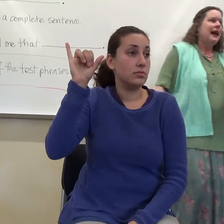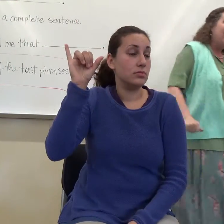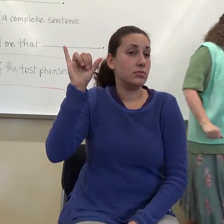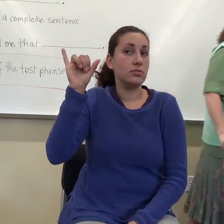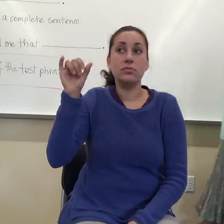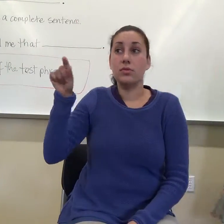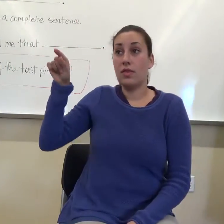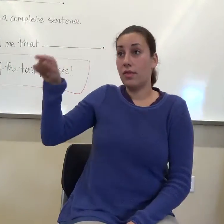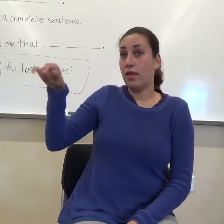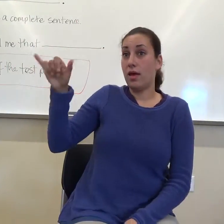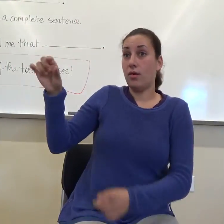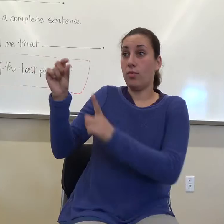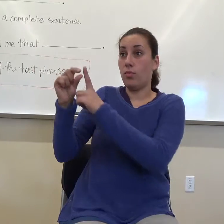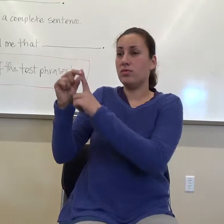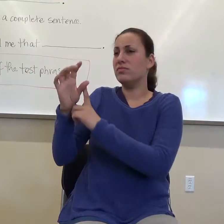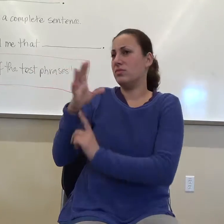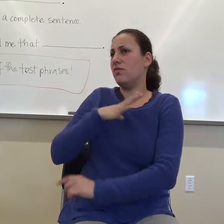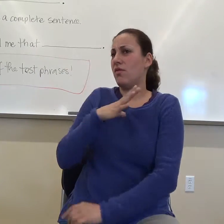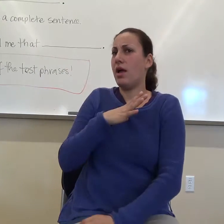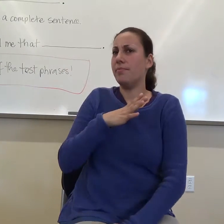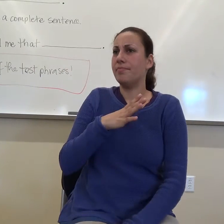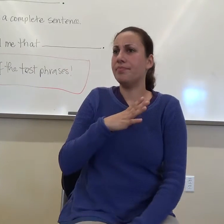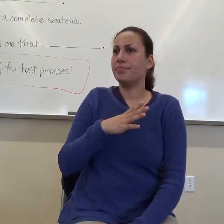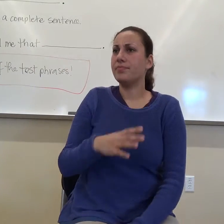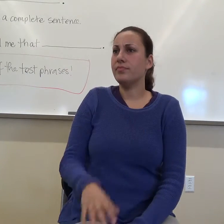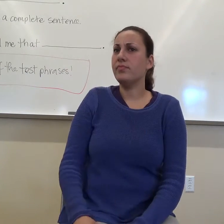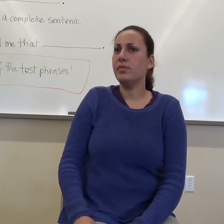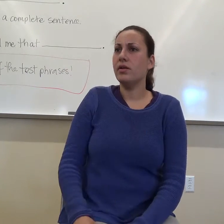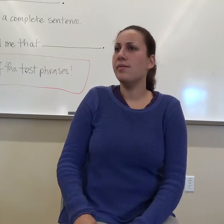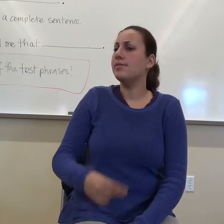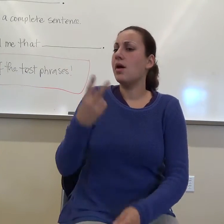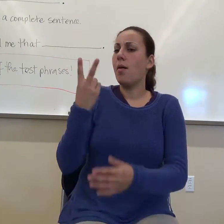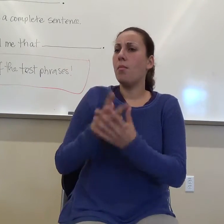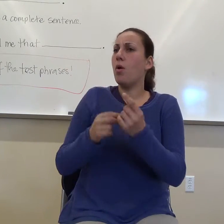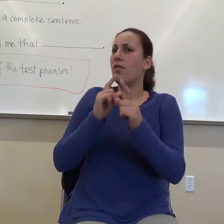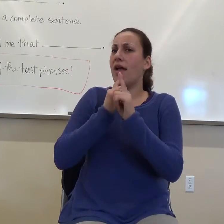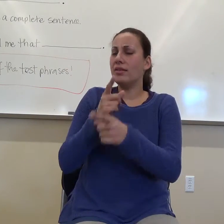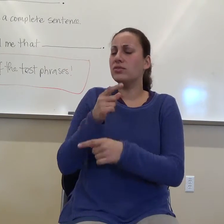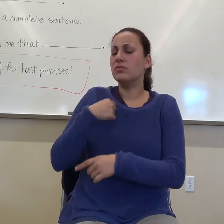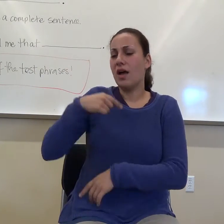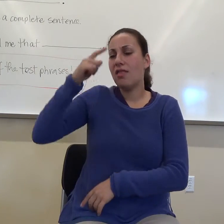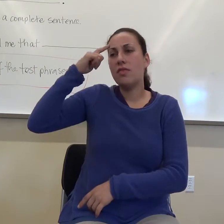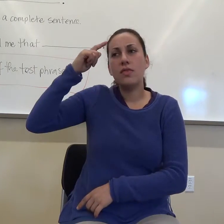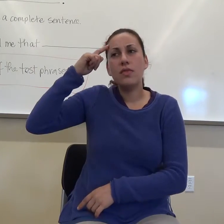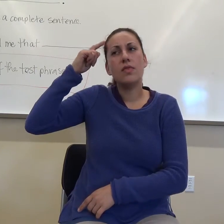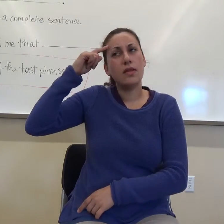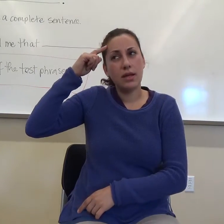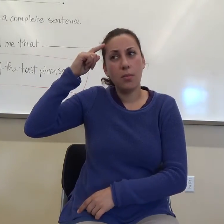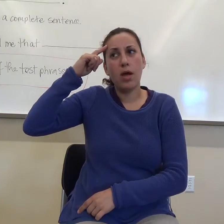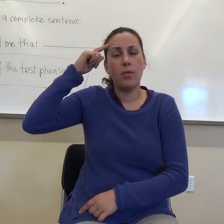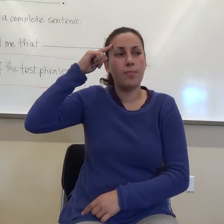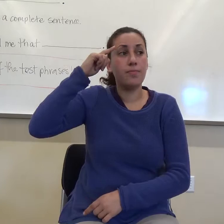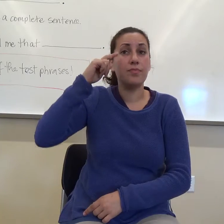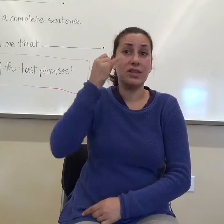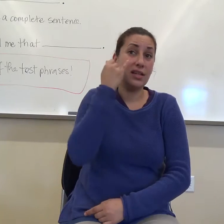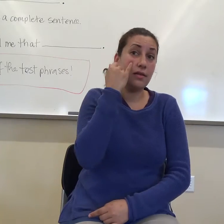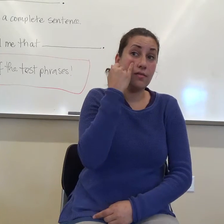that will be okay. I take both of your answers into consideration. If you just put bison there,